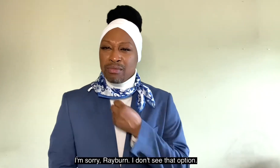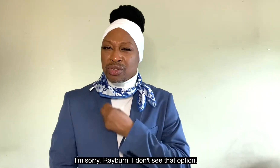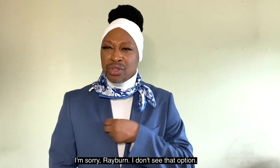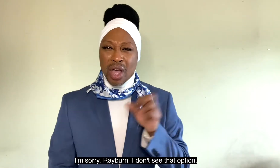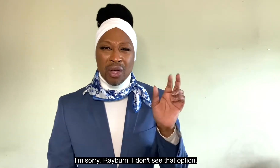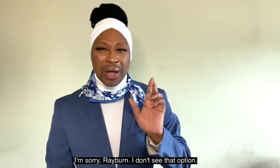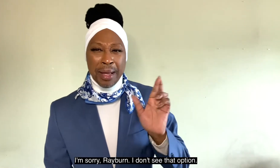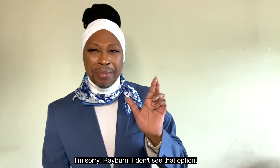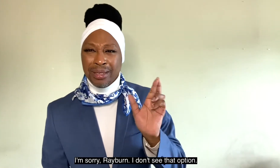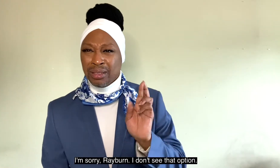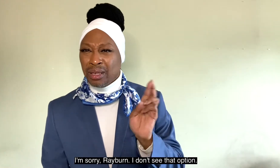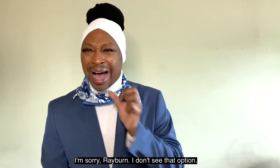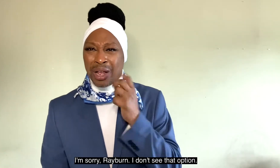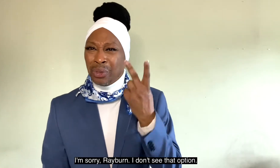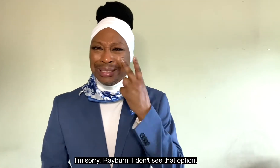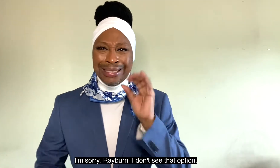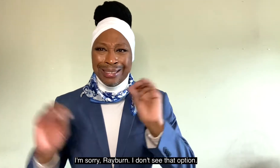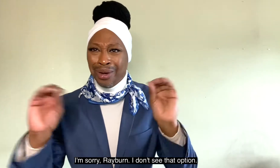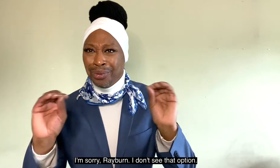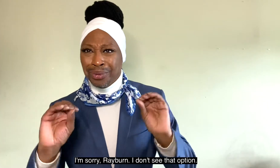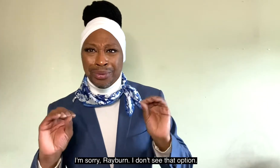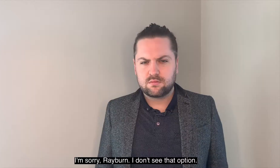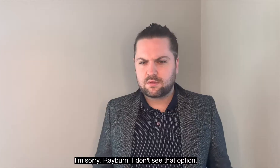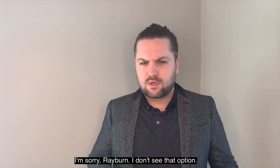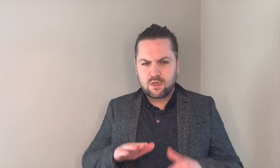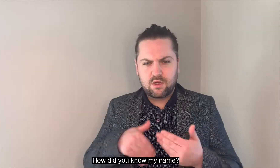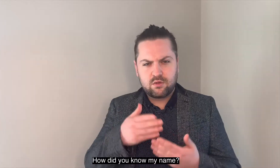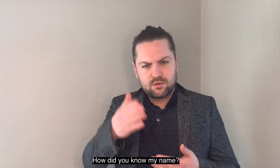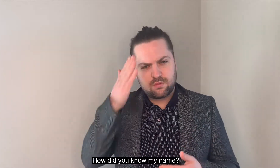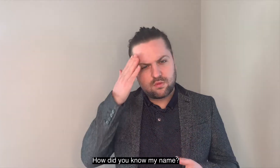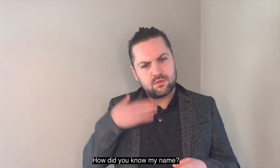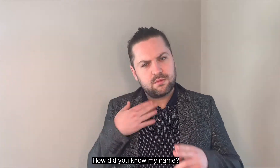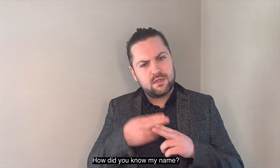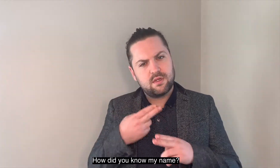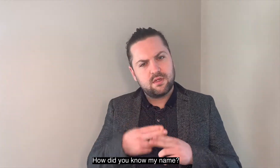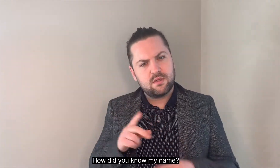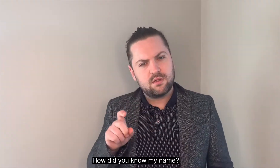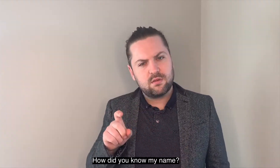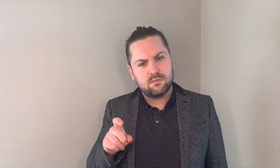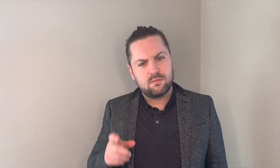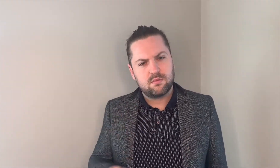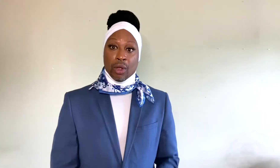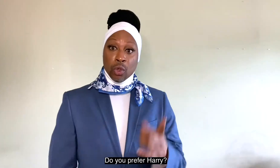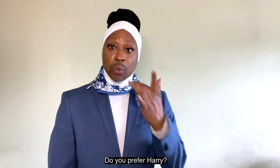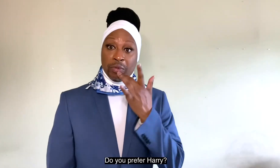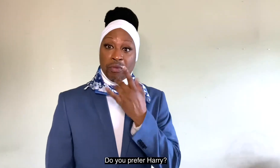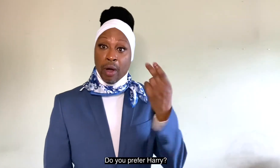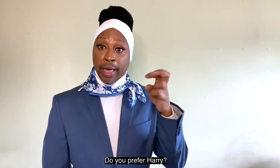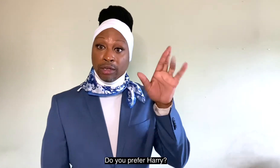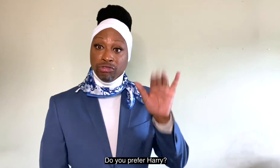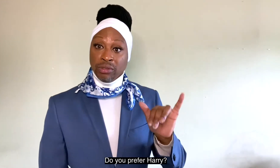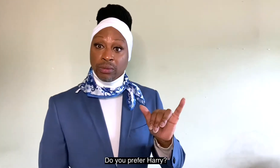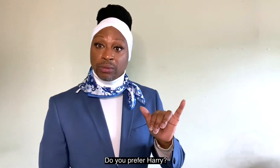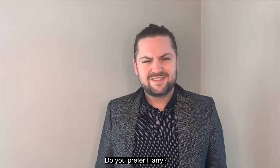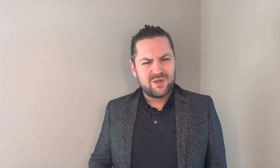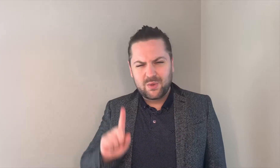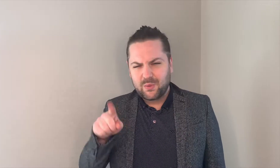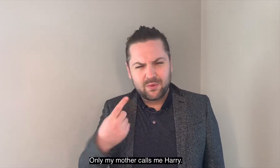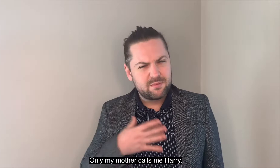I'm sorry, Rayburn. I don't see that option. How do you know my name? Do you prefer Harry? Only